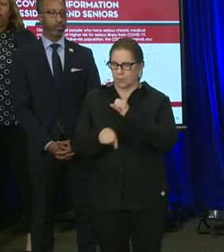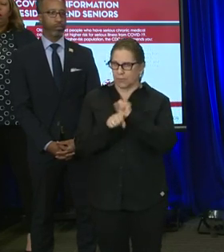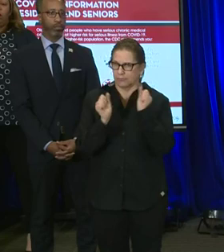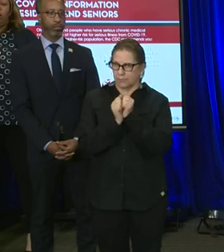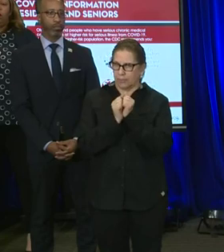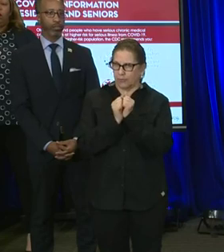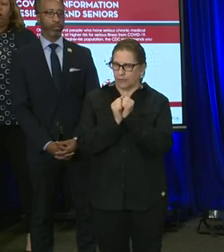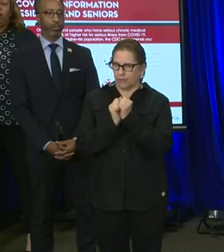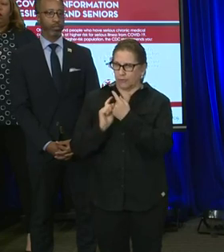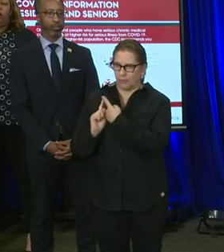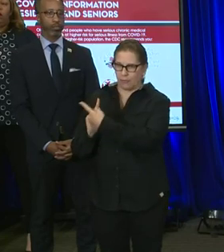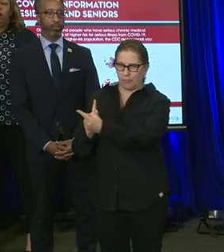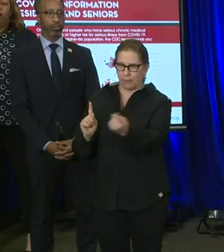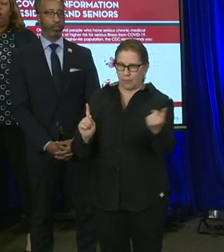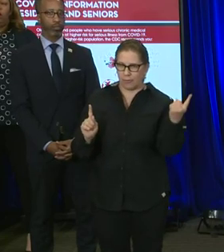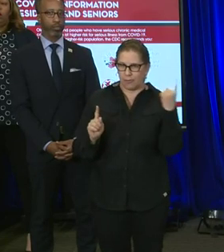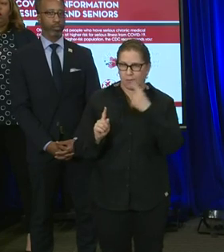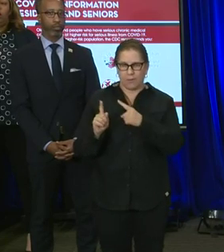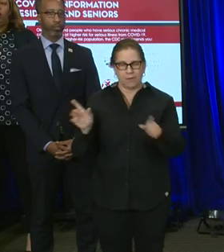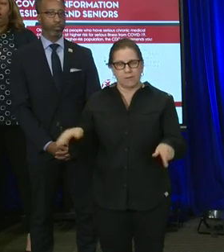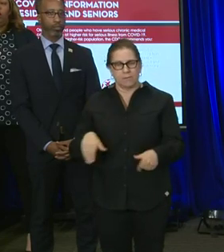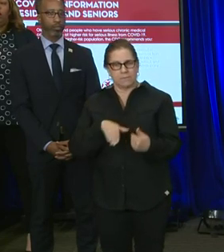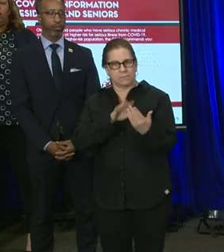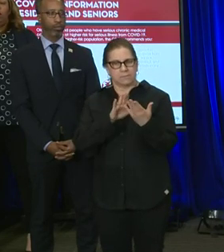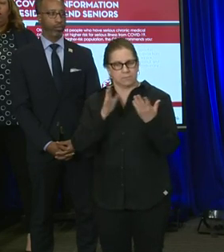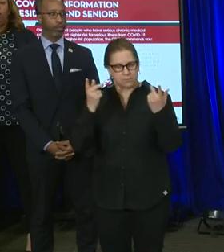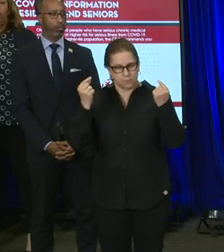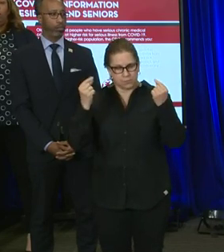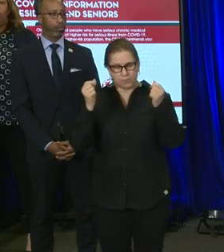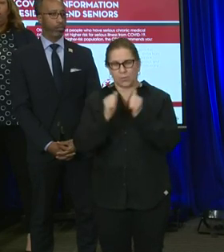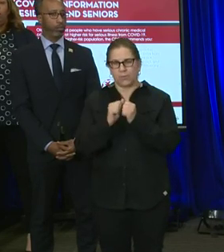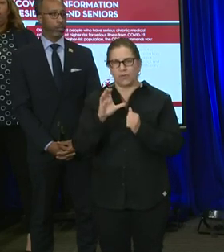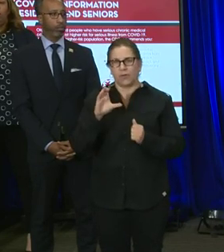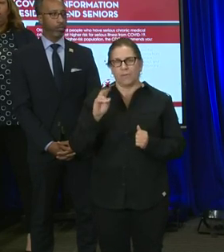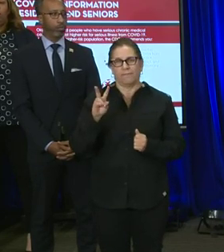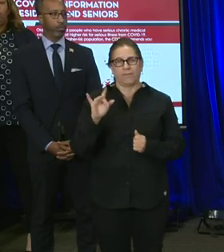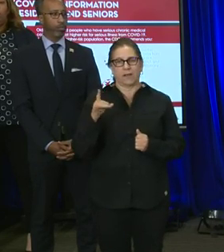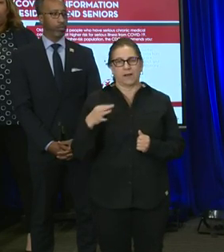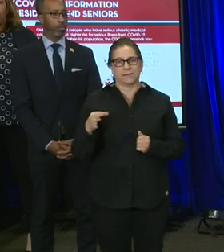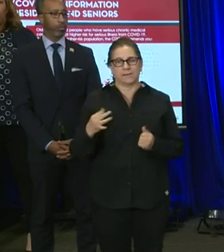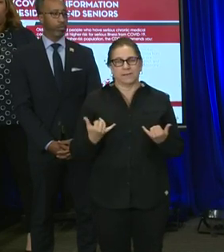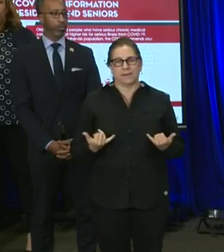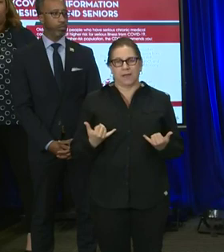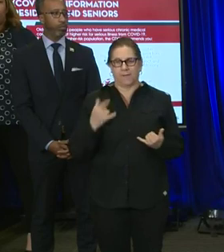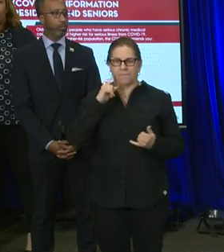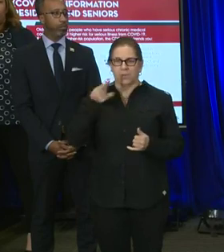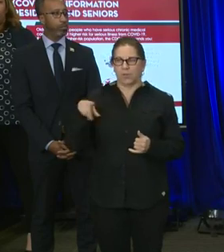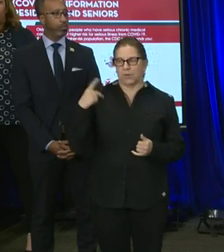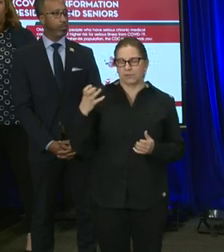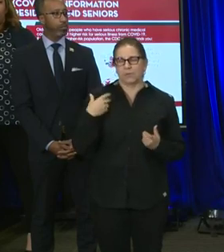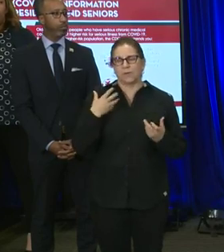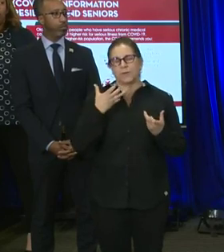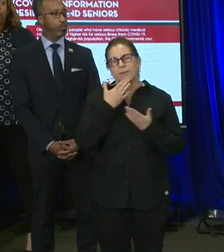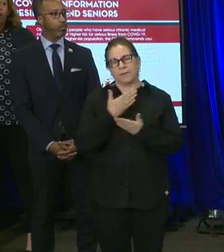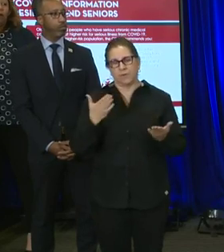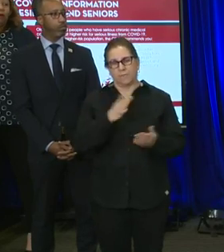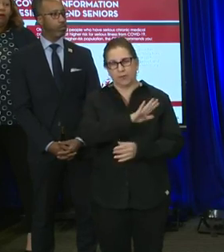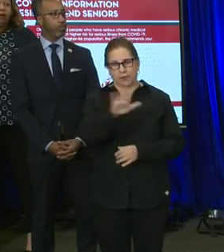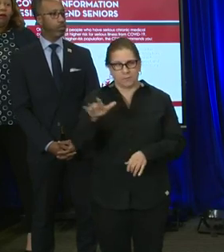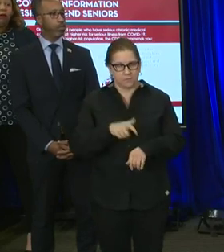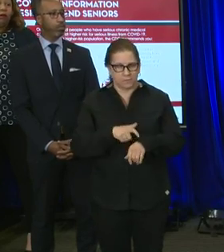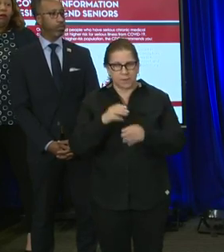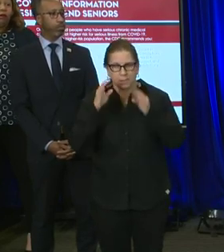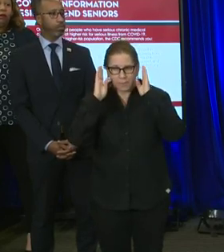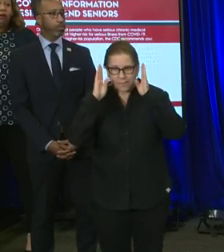the impacts of COVID-19 in the District of Columbia. Thank you for your time and attention, and I'd now like to turn it over to